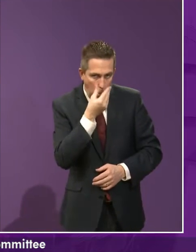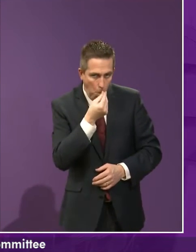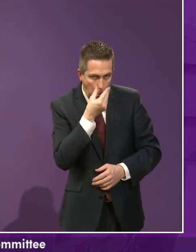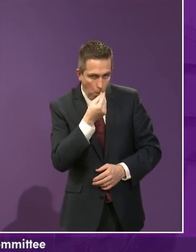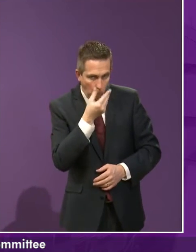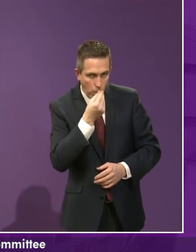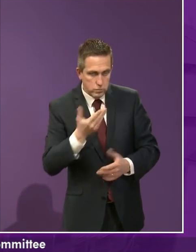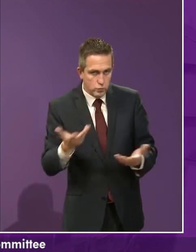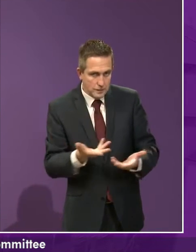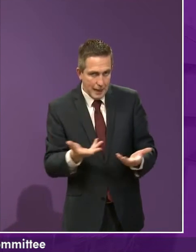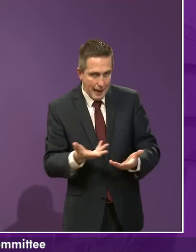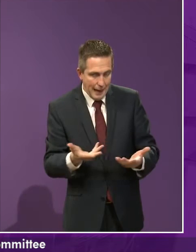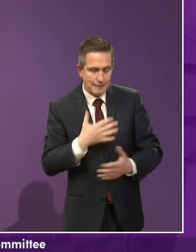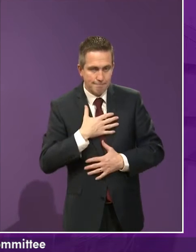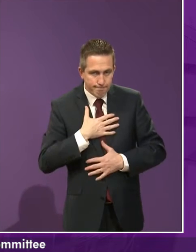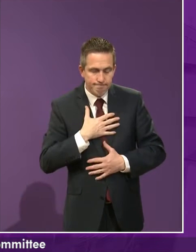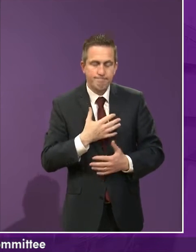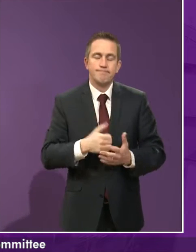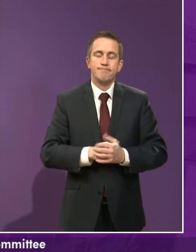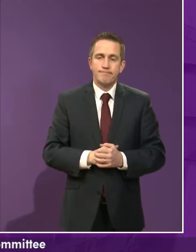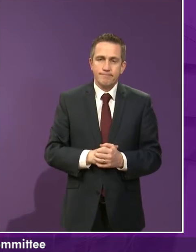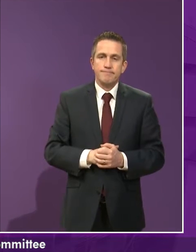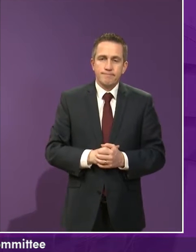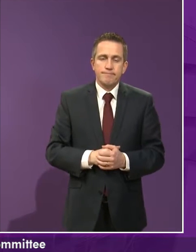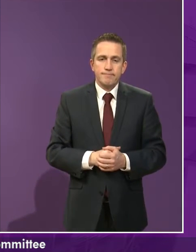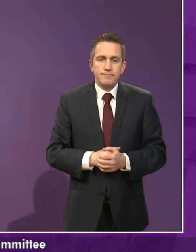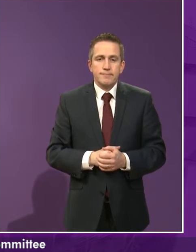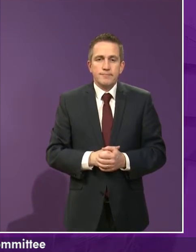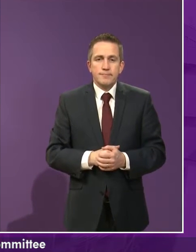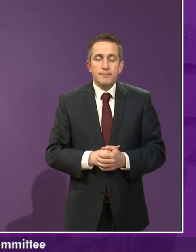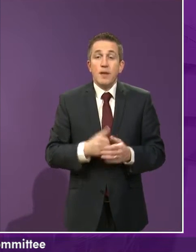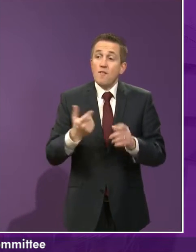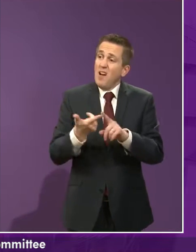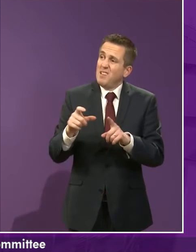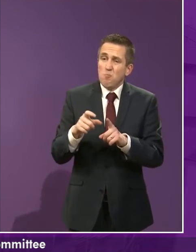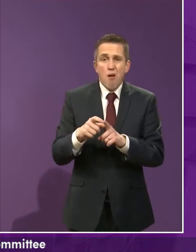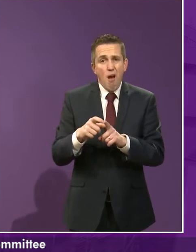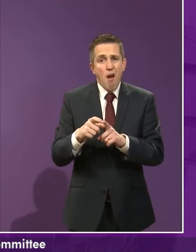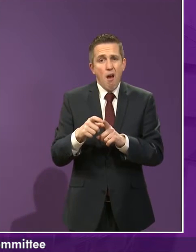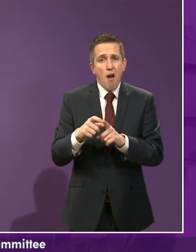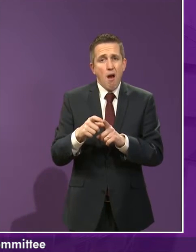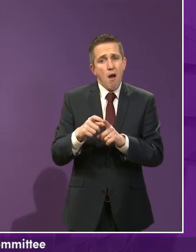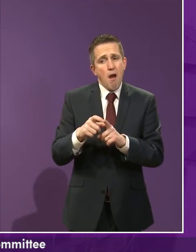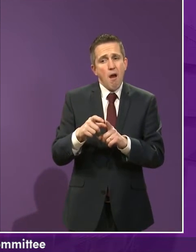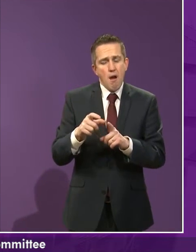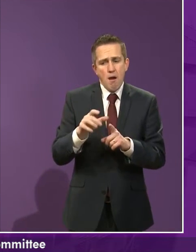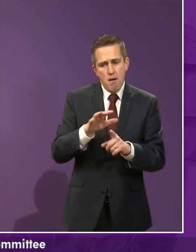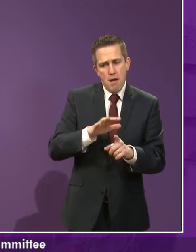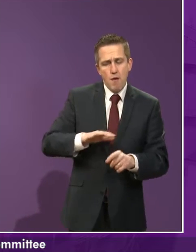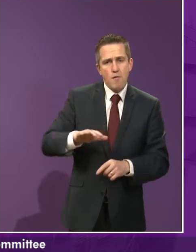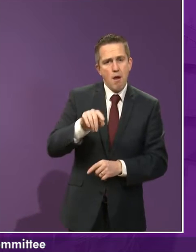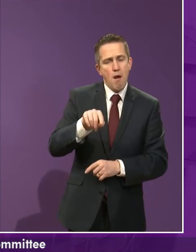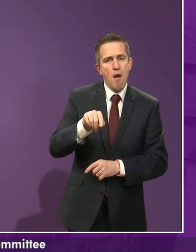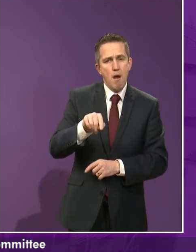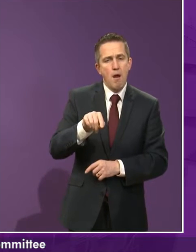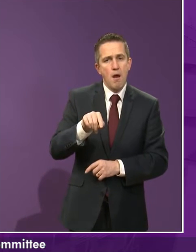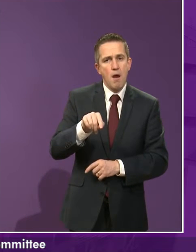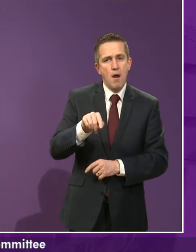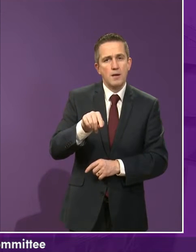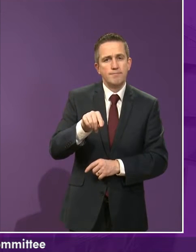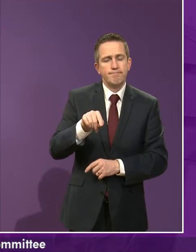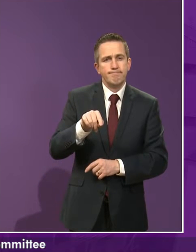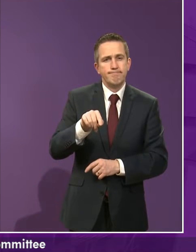not to splutter too much. There are also, I mean, I think for Edinburgh and throughout the sector, one of the issues is around